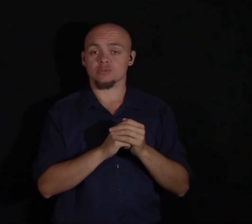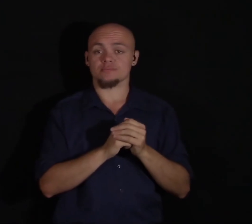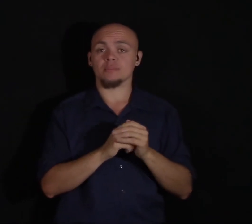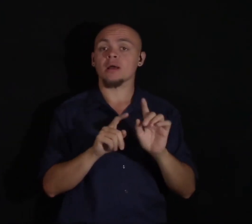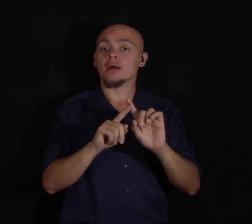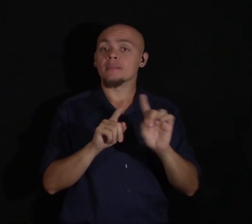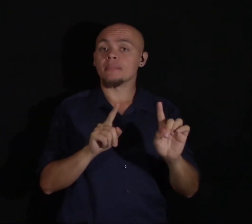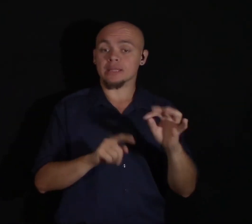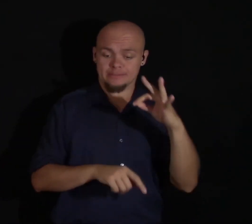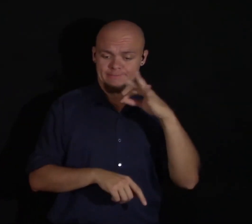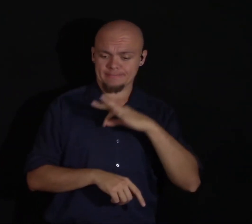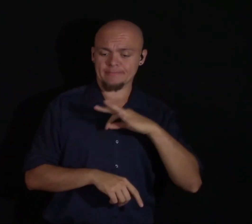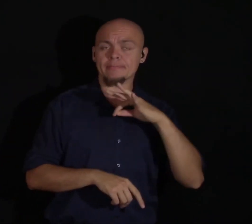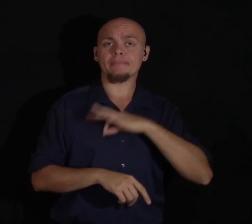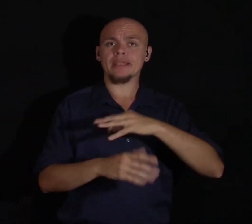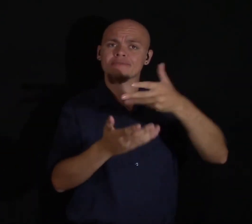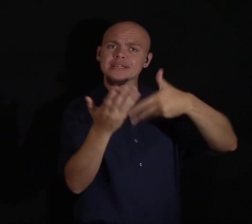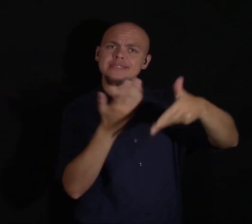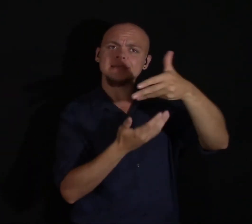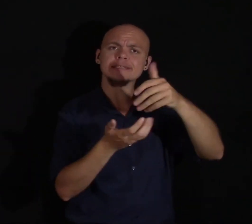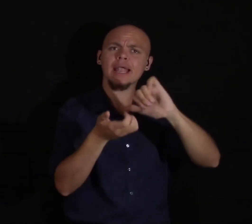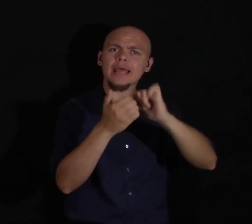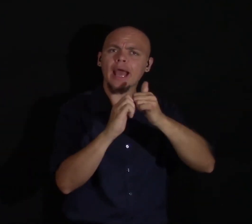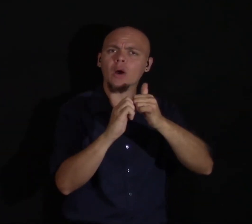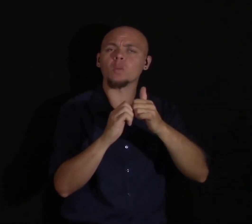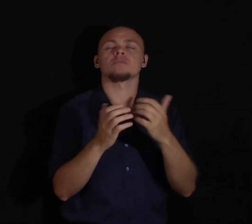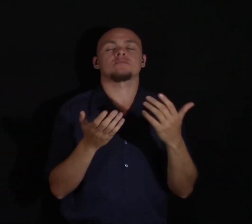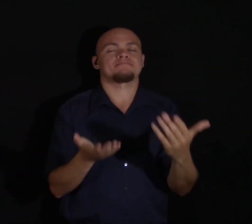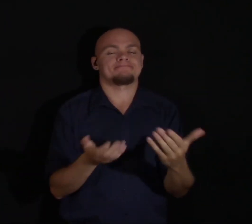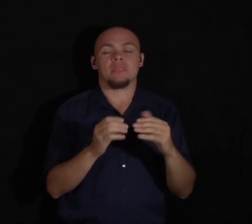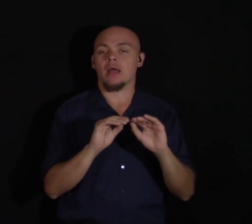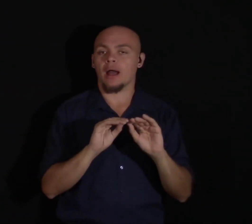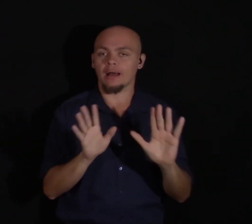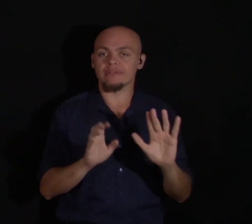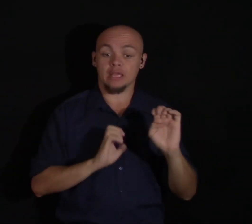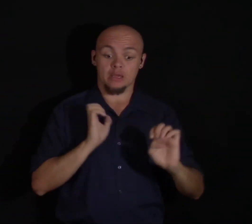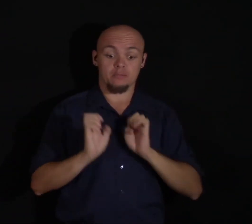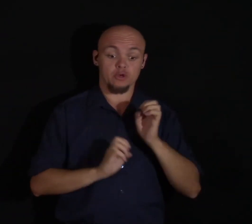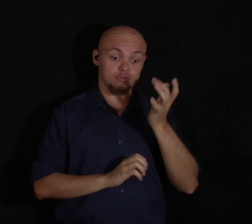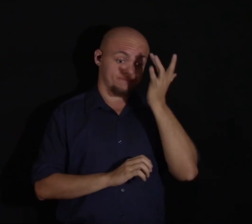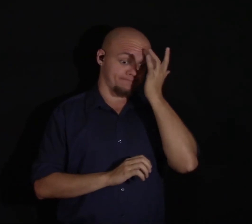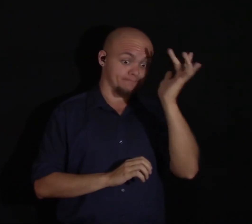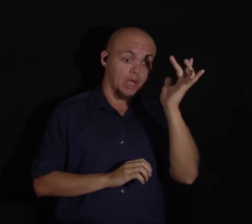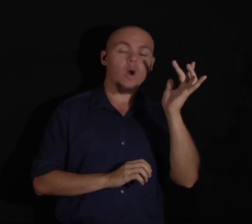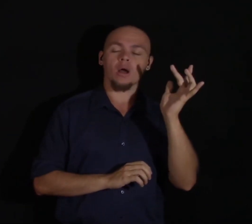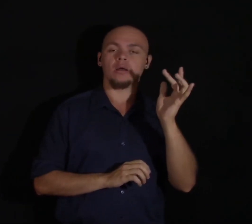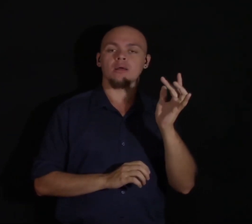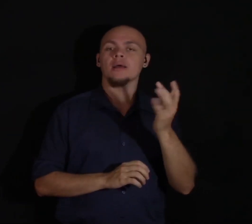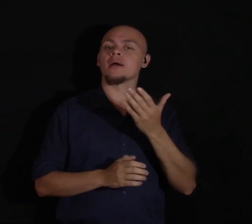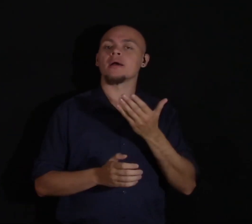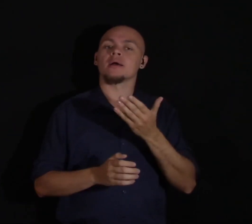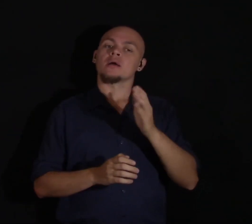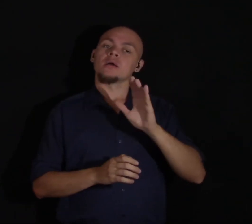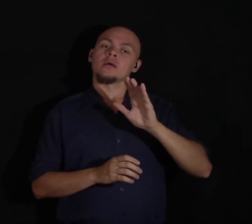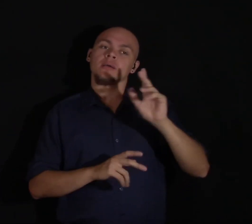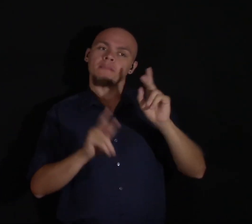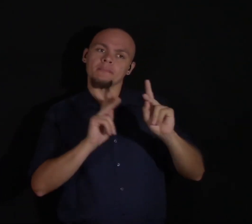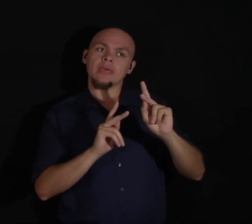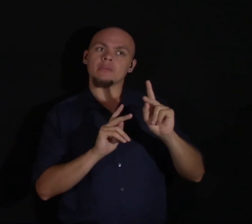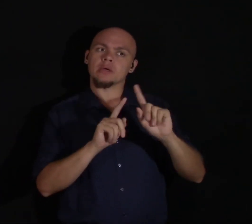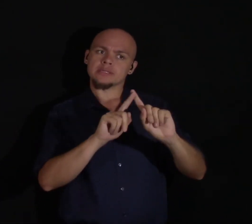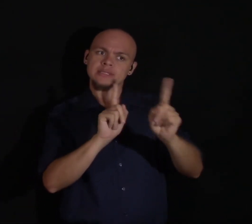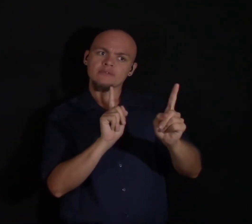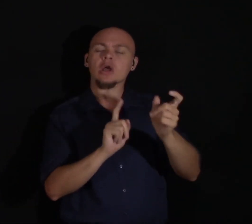But what benefit does that bring to society as a whole? Well, obviously, the more emotionally literate you are, the better you all are able to handle people being